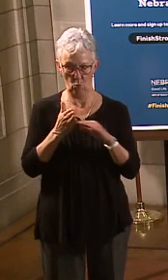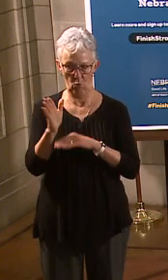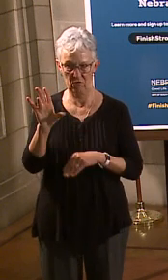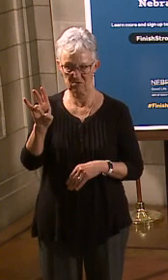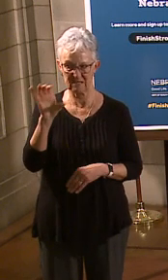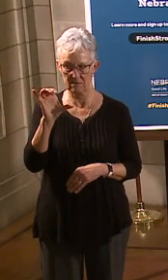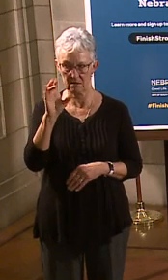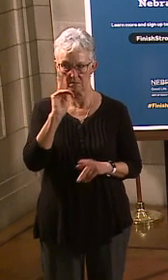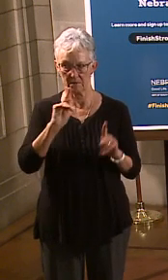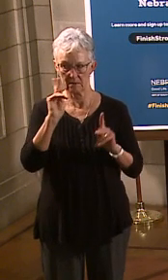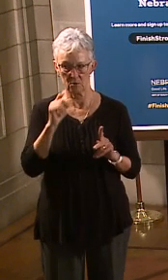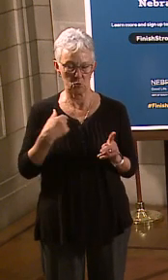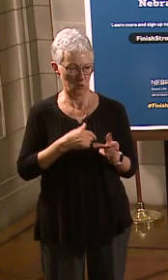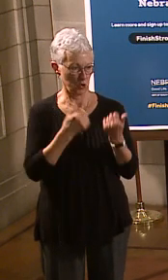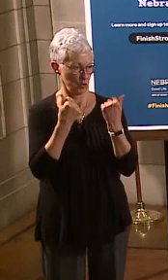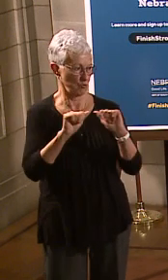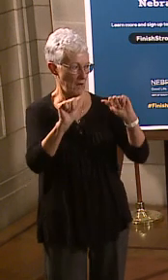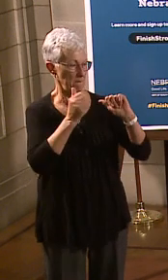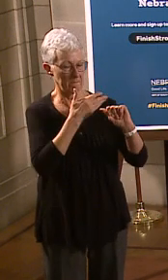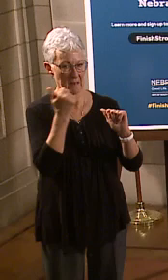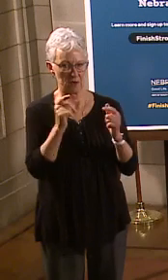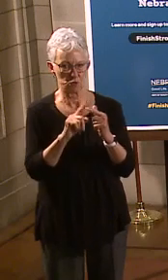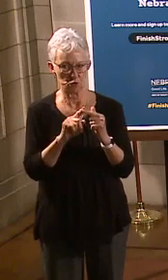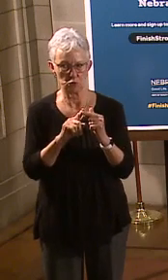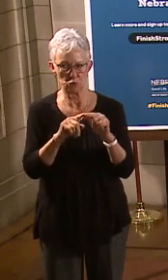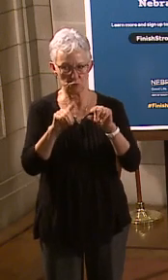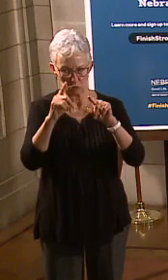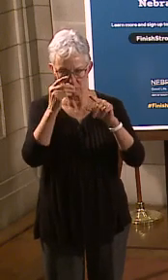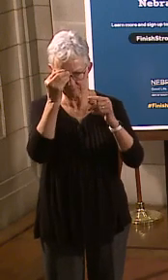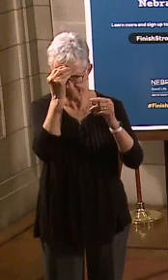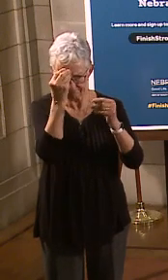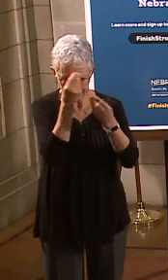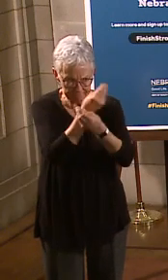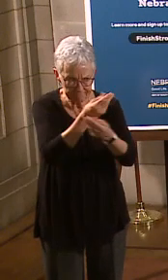we're trying our best to reach out to all the communities.